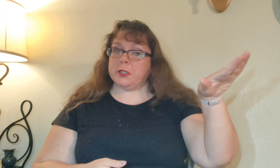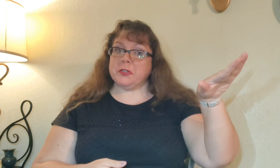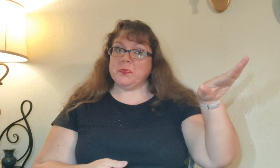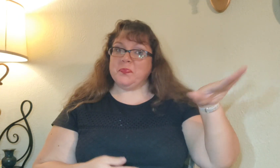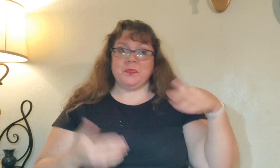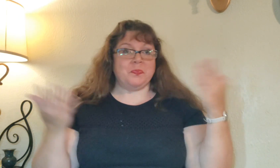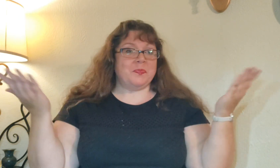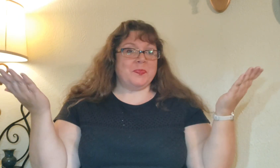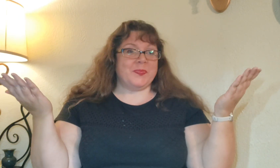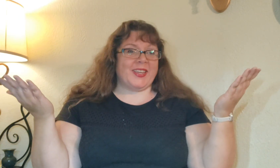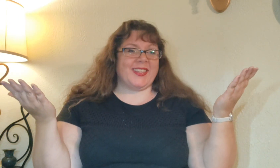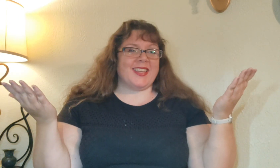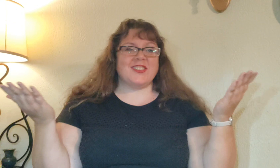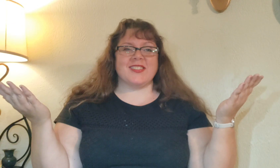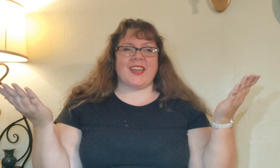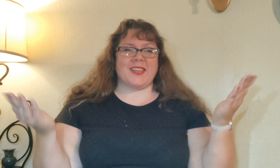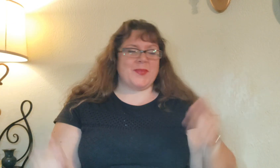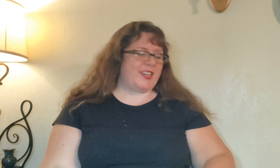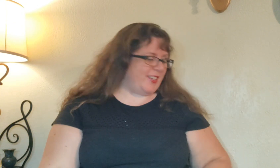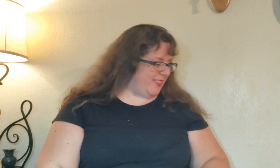know. That's just how they made it.